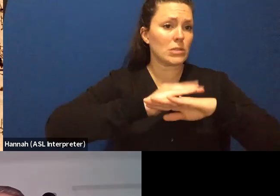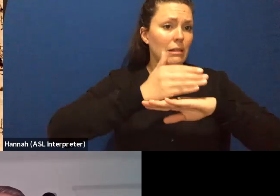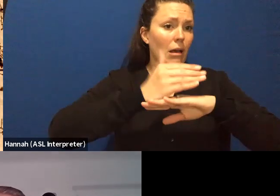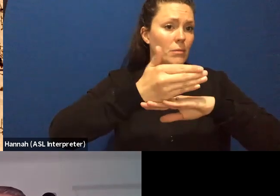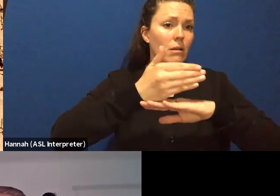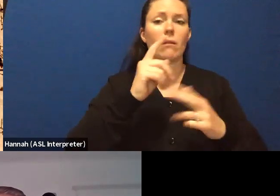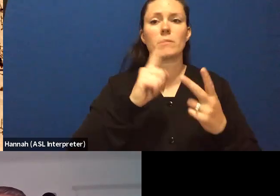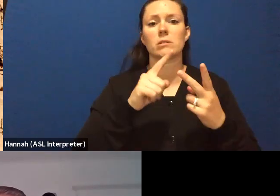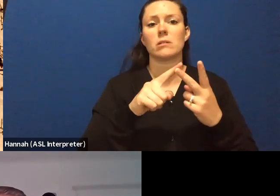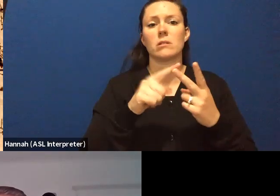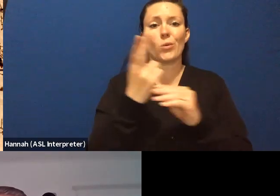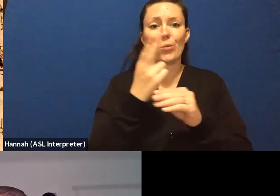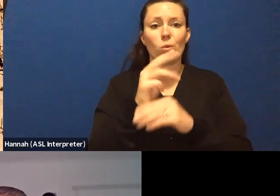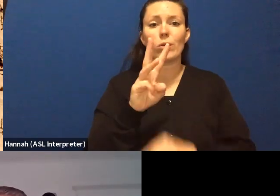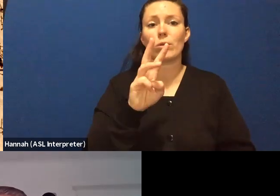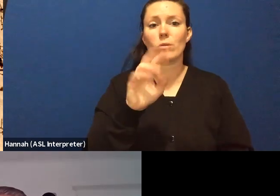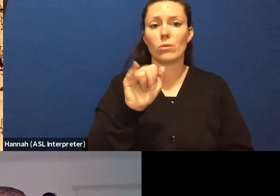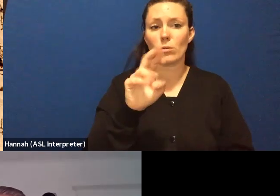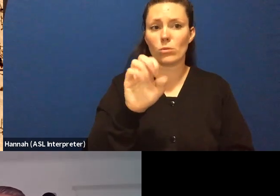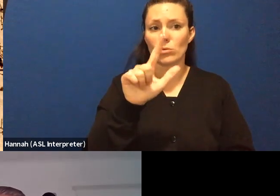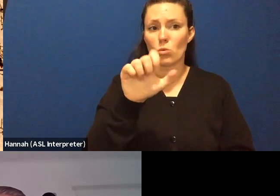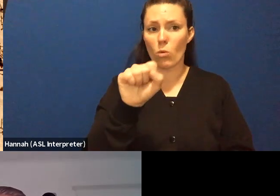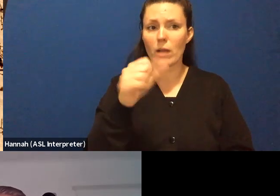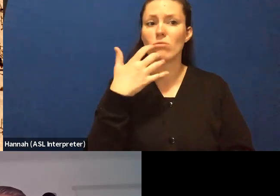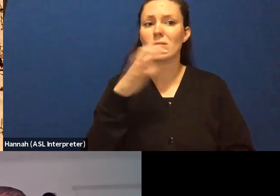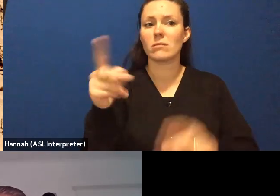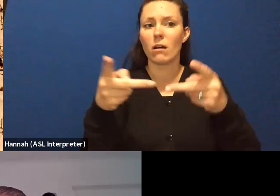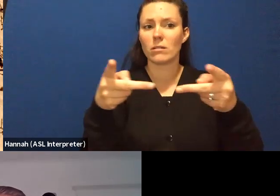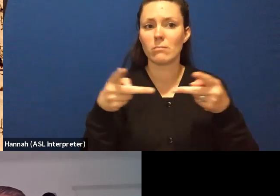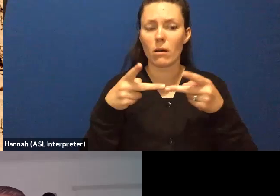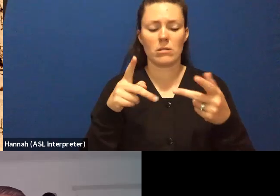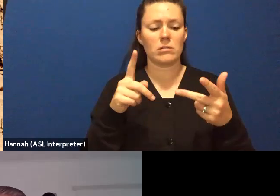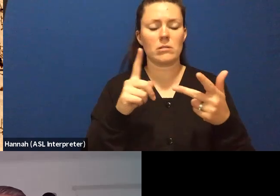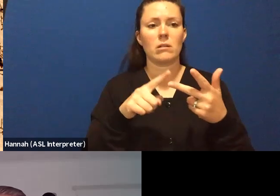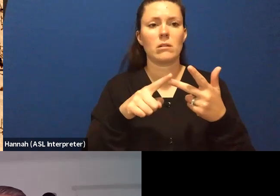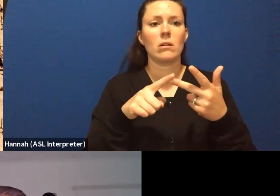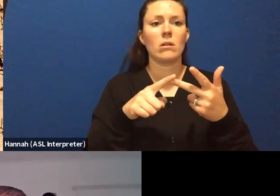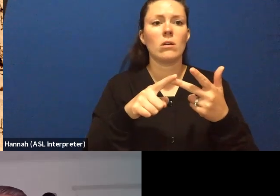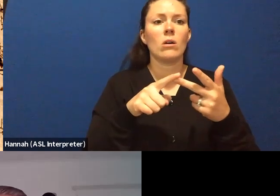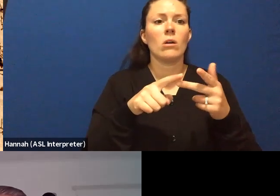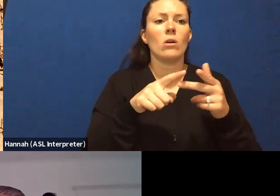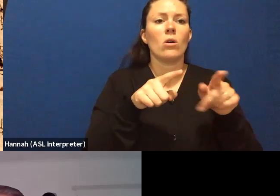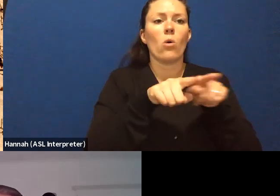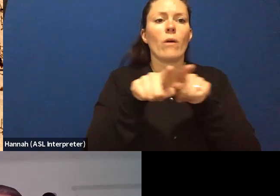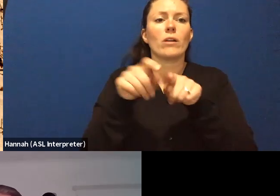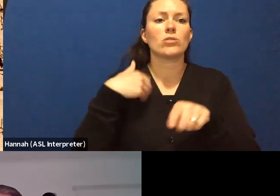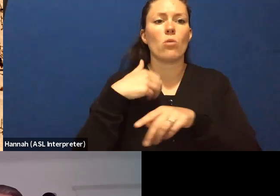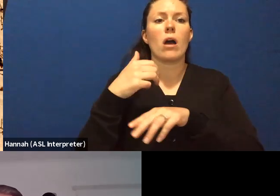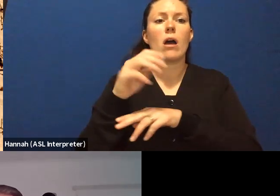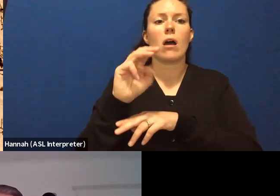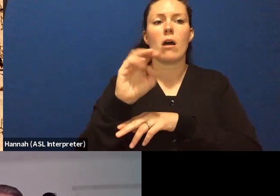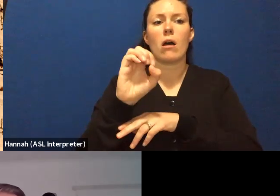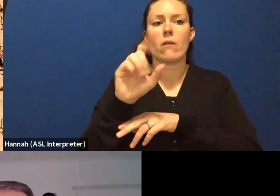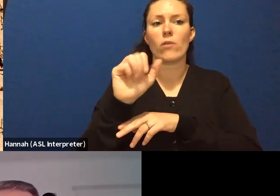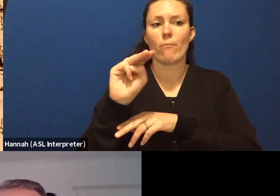use, wireless spots. And there's also an onboard modem and